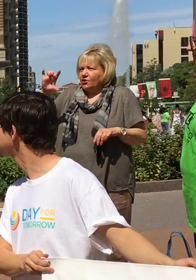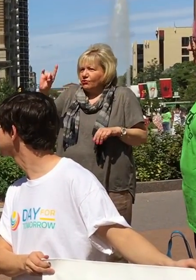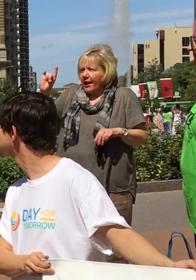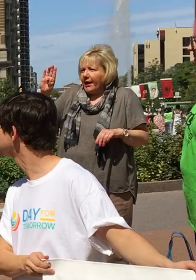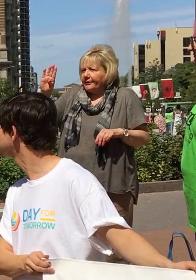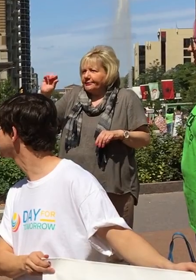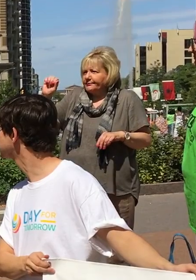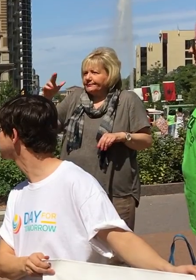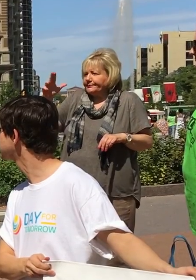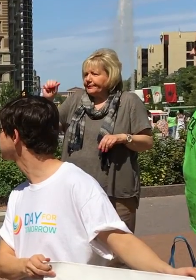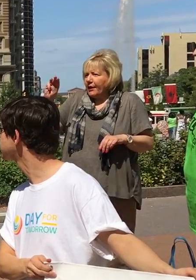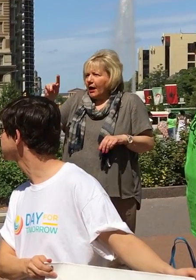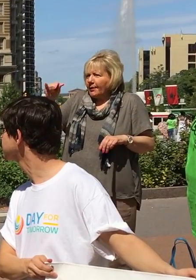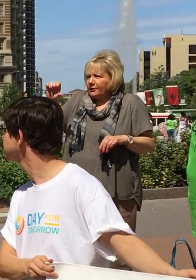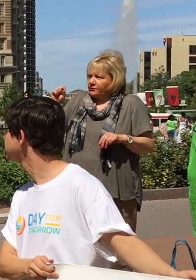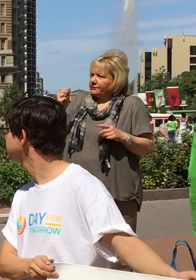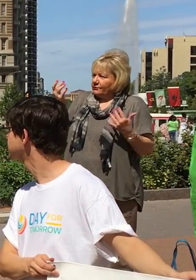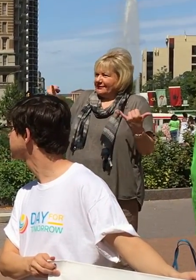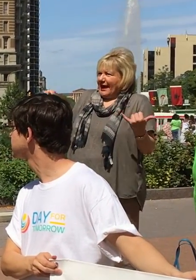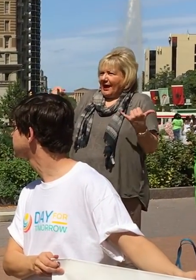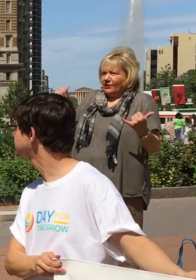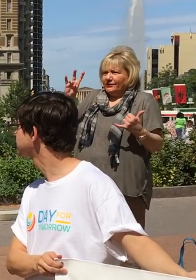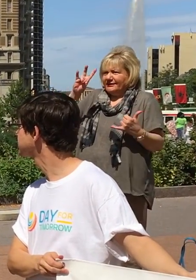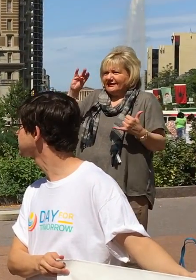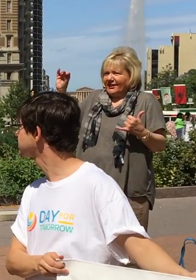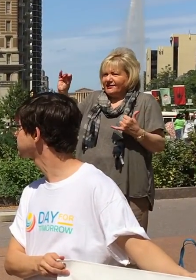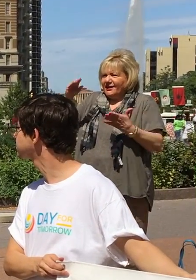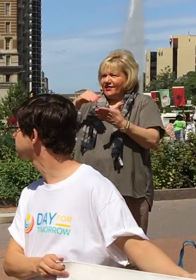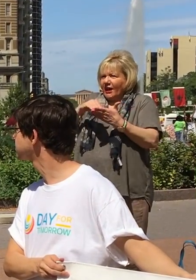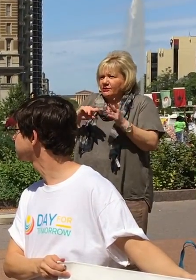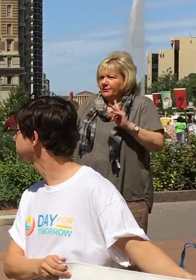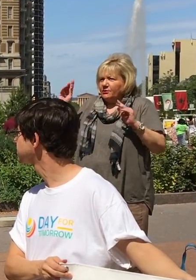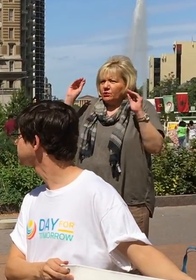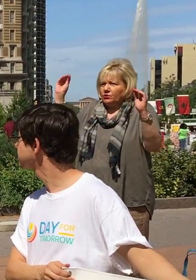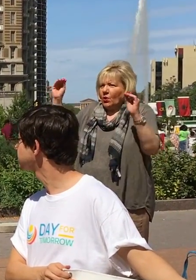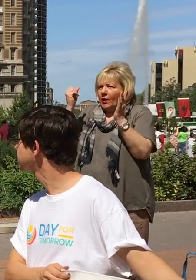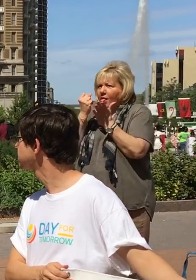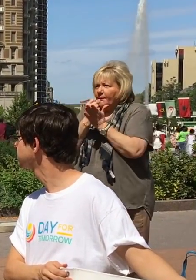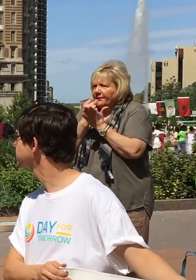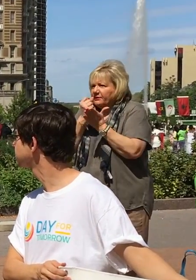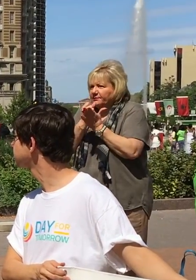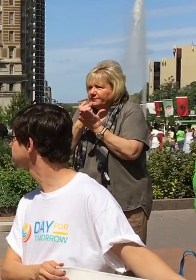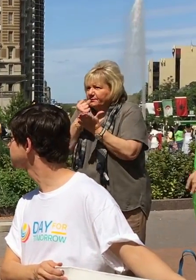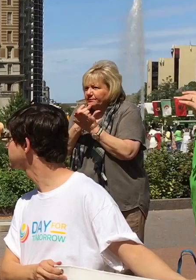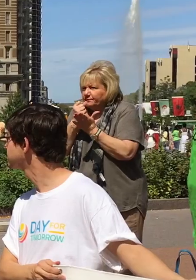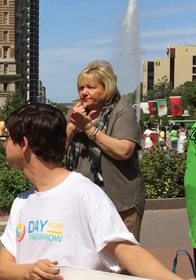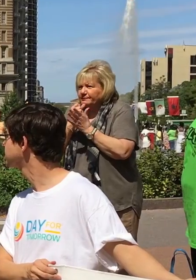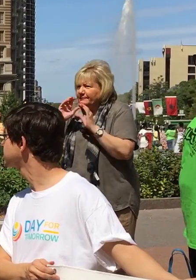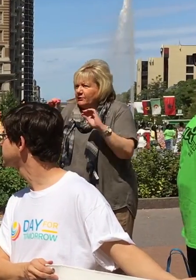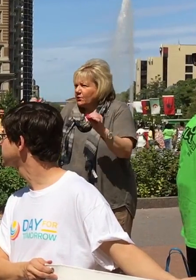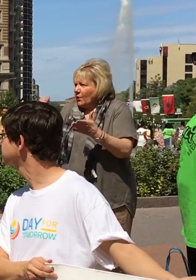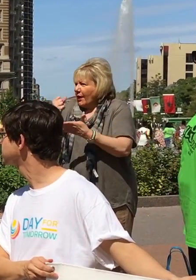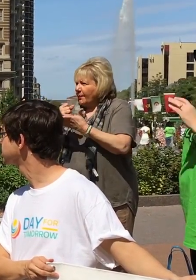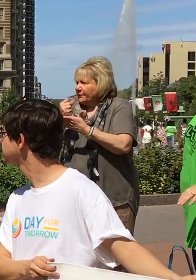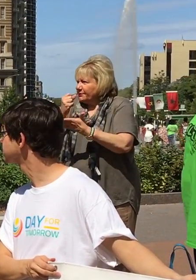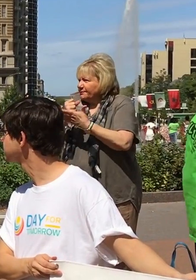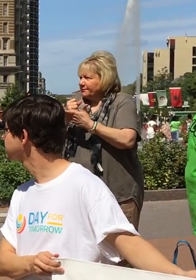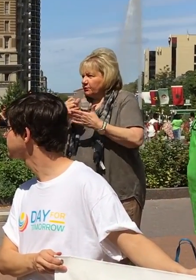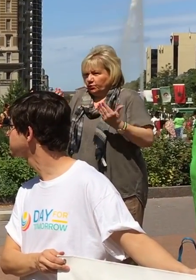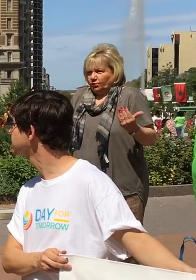least 70,000 people right now without any help from anybody. You hear on the news just